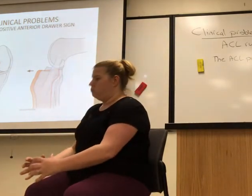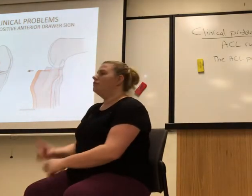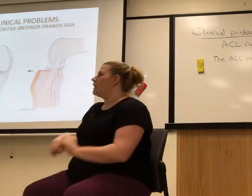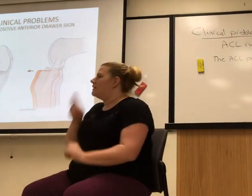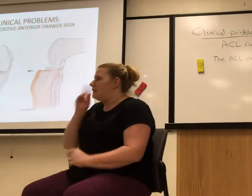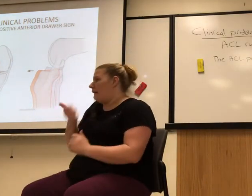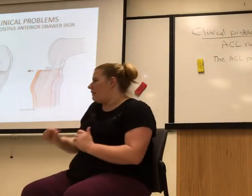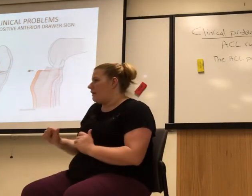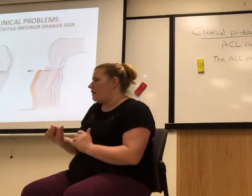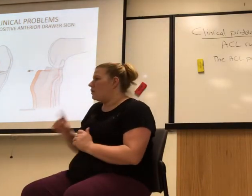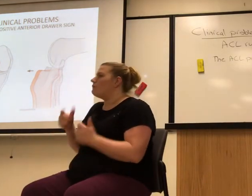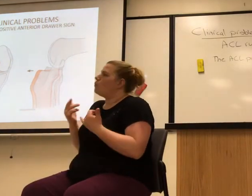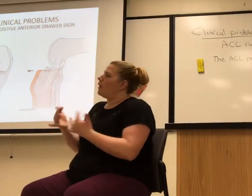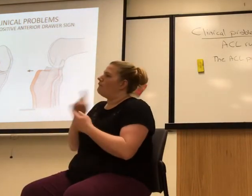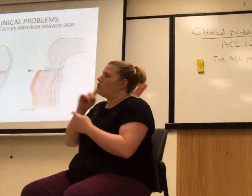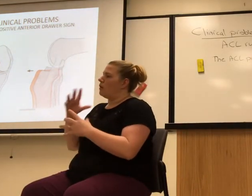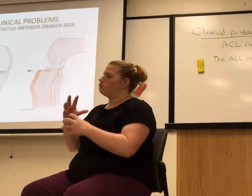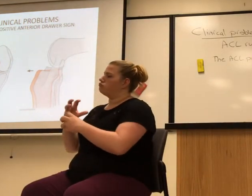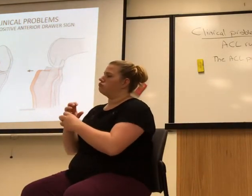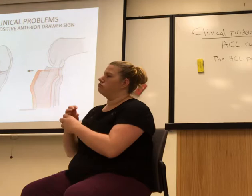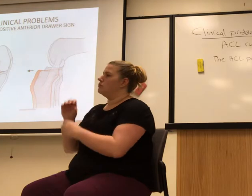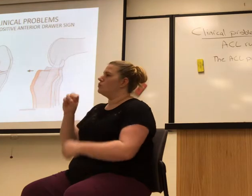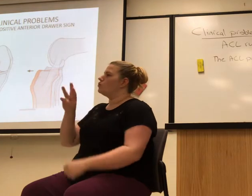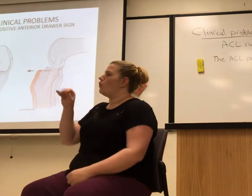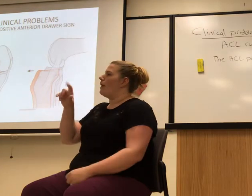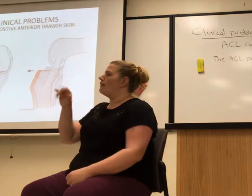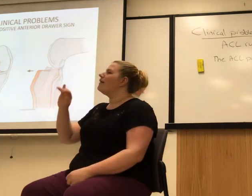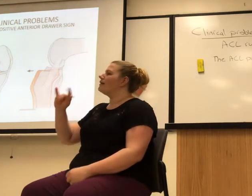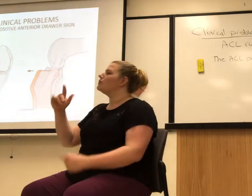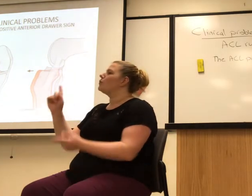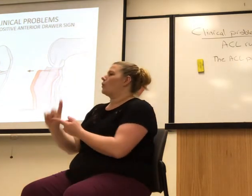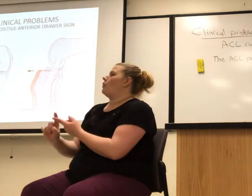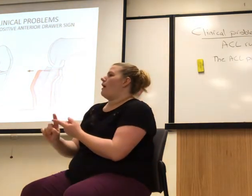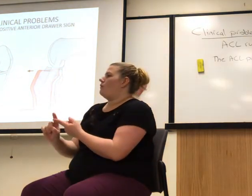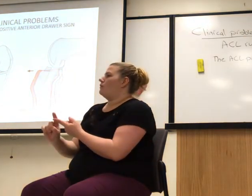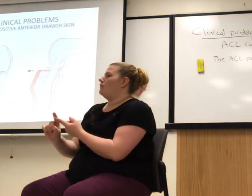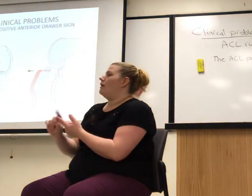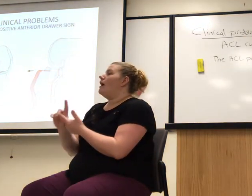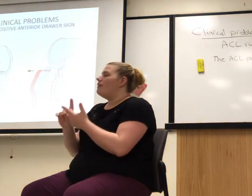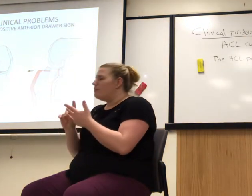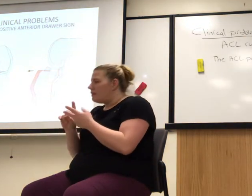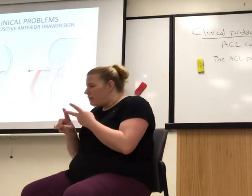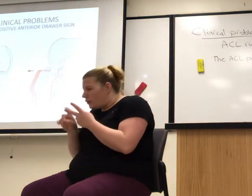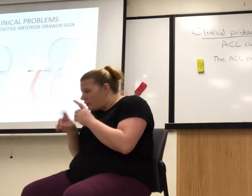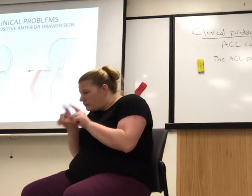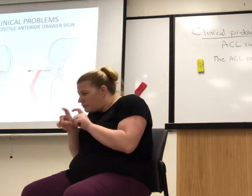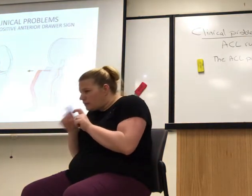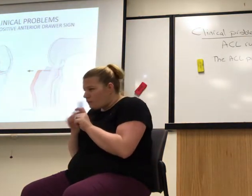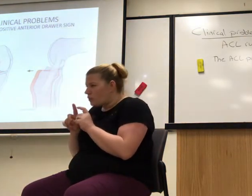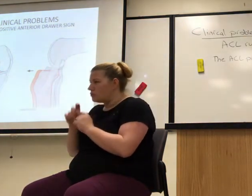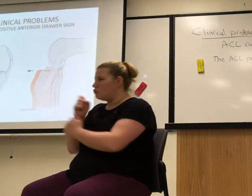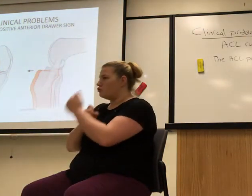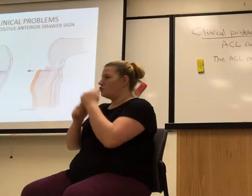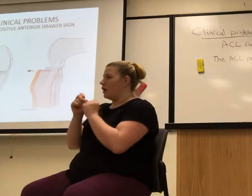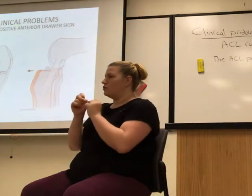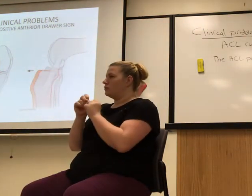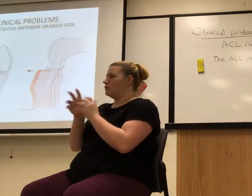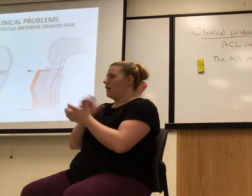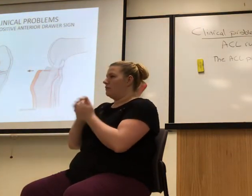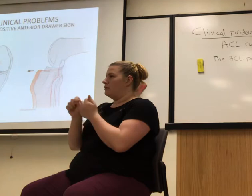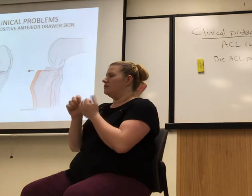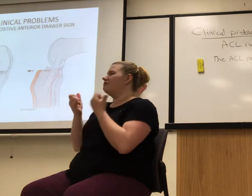have to wait for the swelling to go down, and you can kind of see if there's any structural damage in there. So I wanted to show you a little YouTube clip of